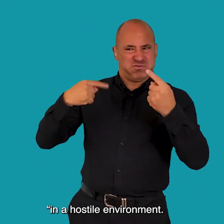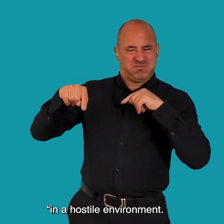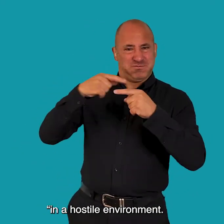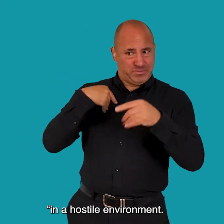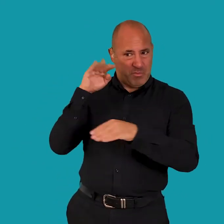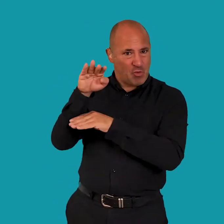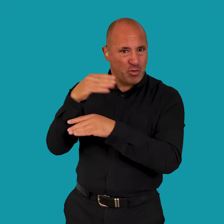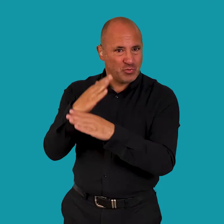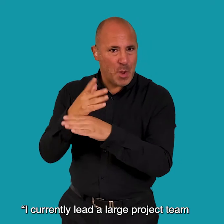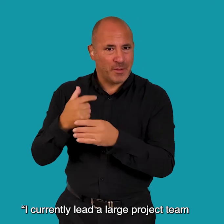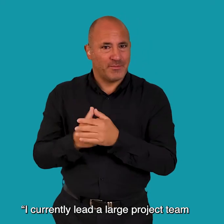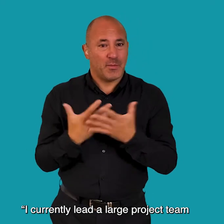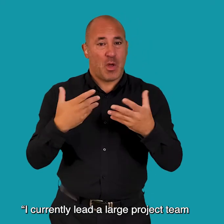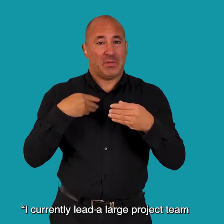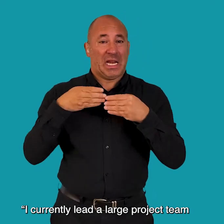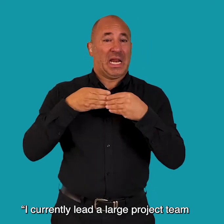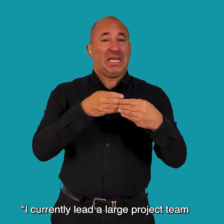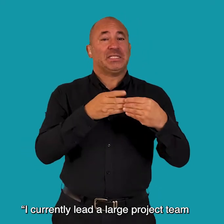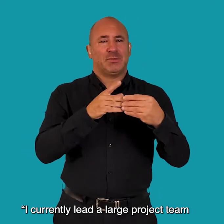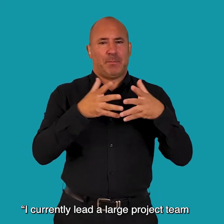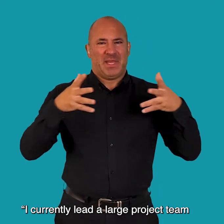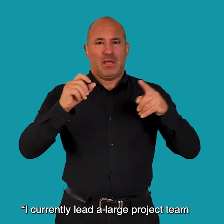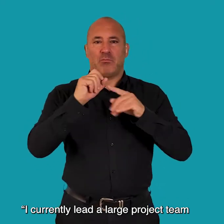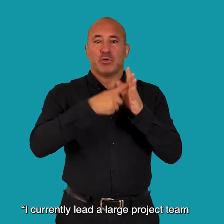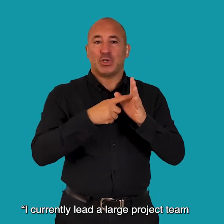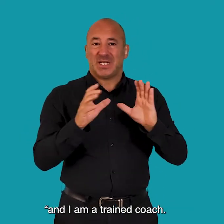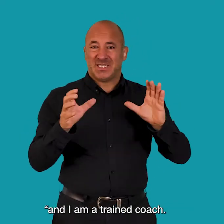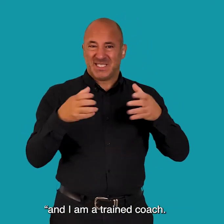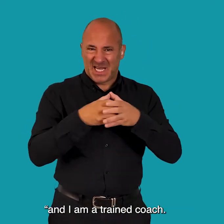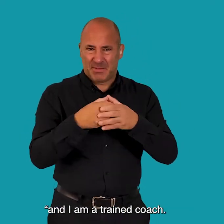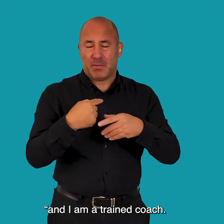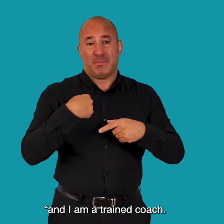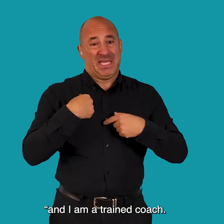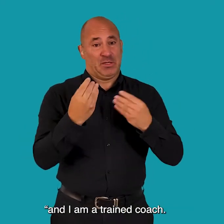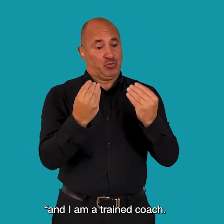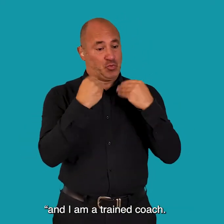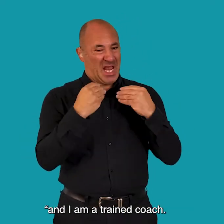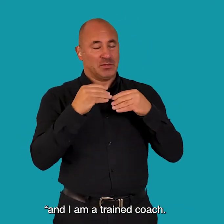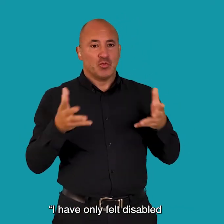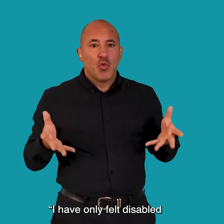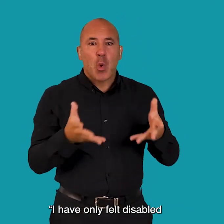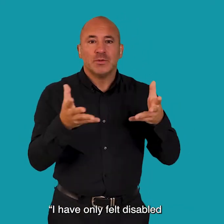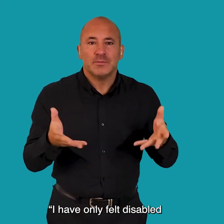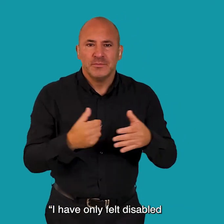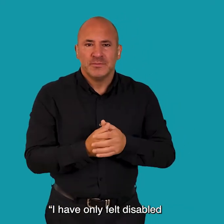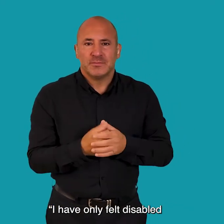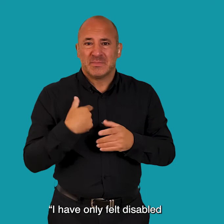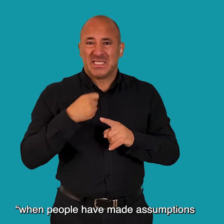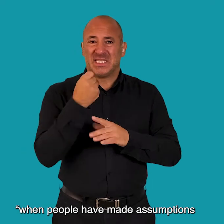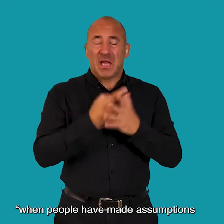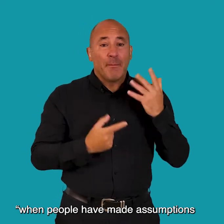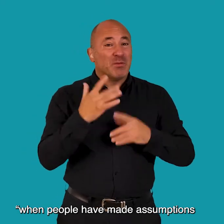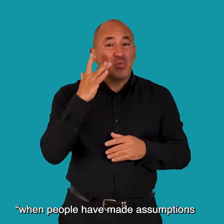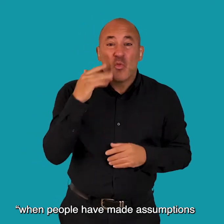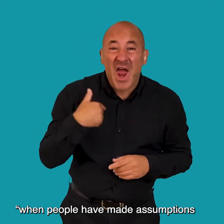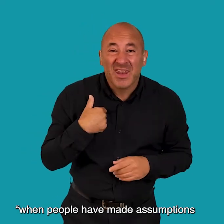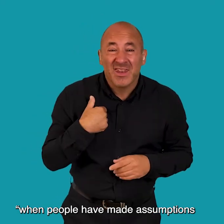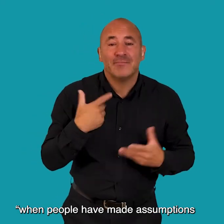environment. I currently lead a large project team and am a trained coach. I've only felt disabled when people have made assumptions about